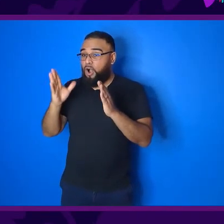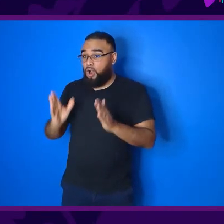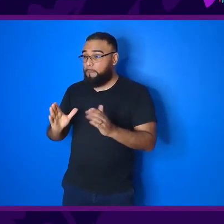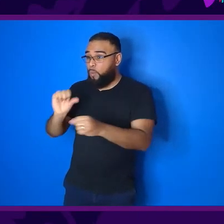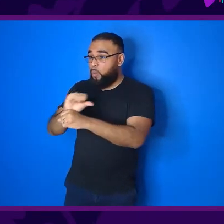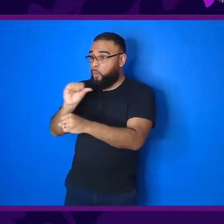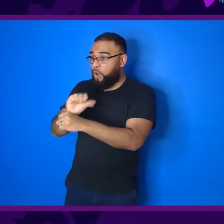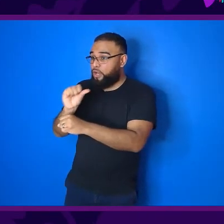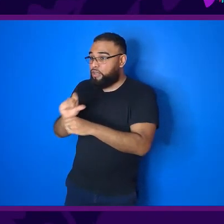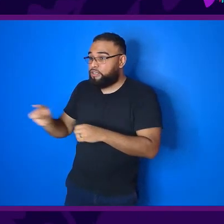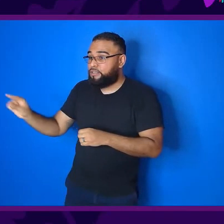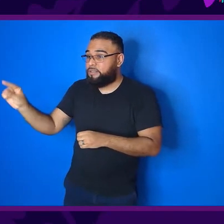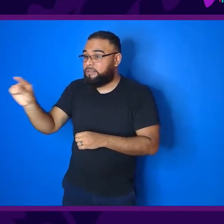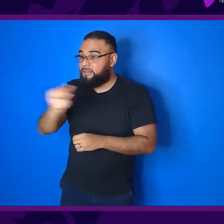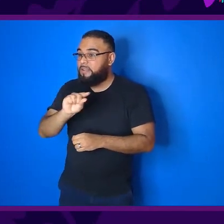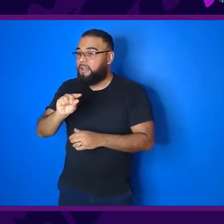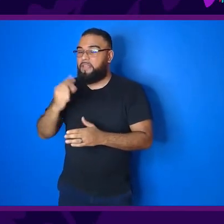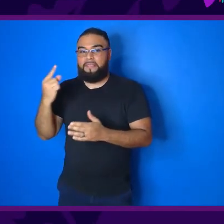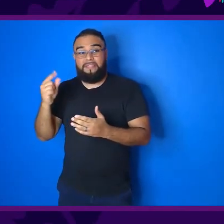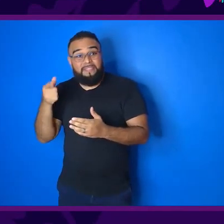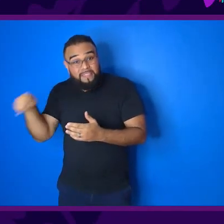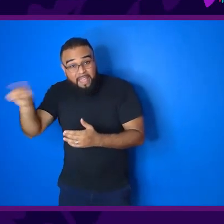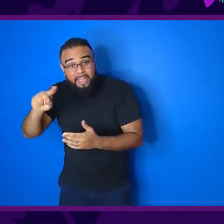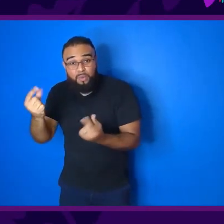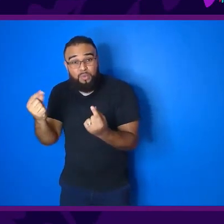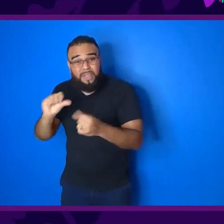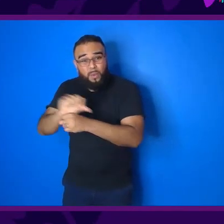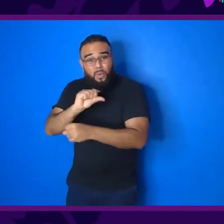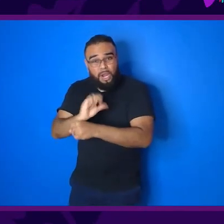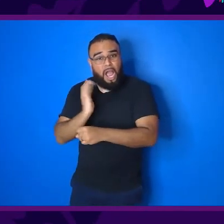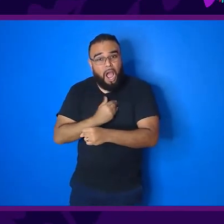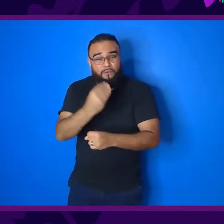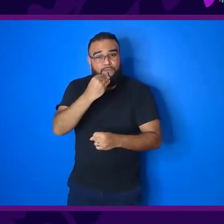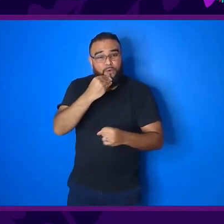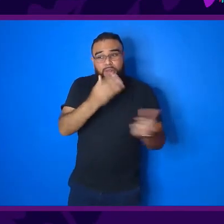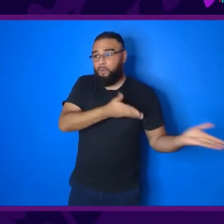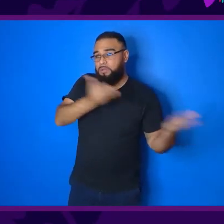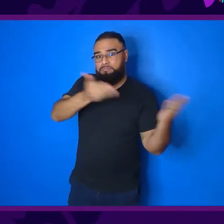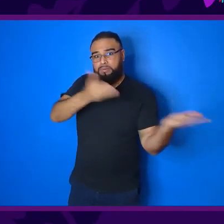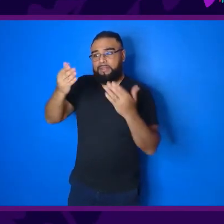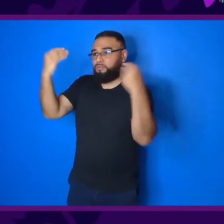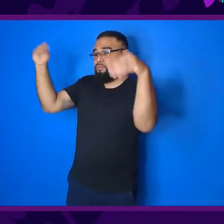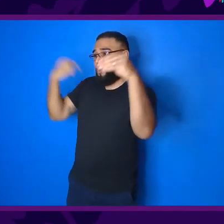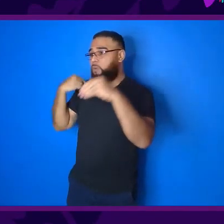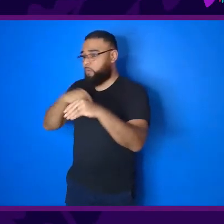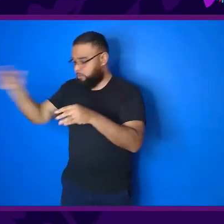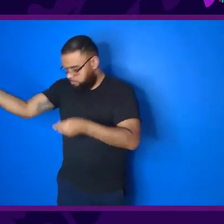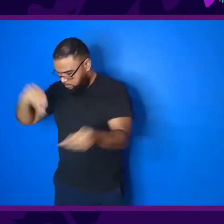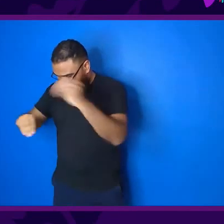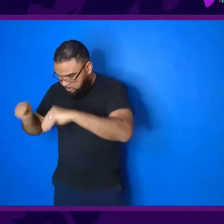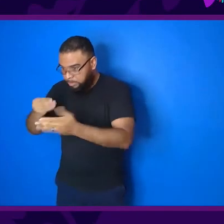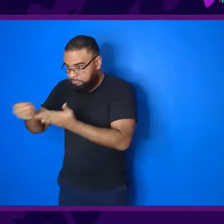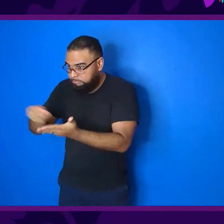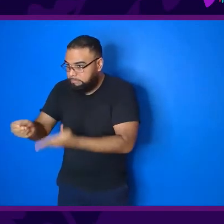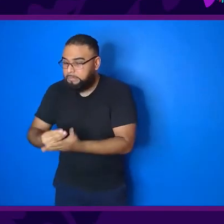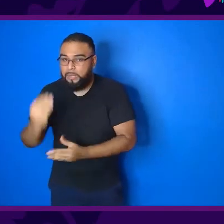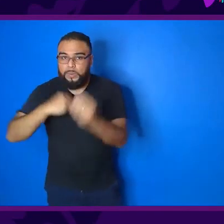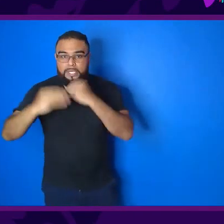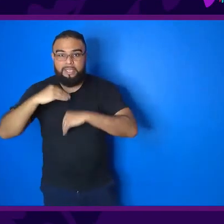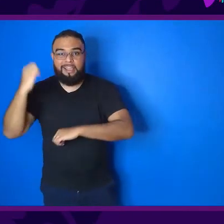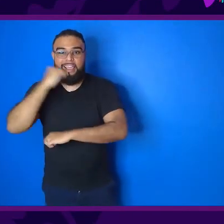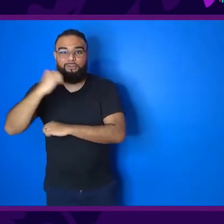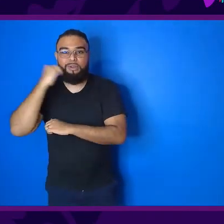food that we eat every day, yet they were being treated in the way that they were treated before Dolores and Cesar took